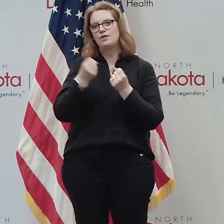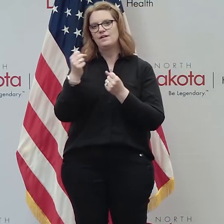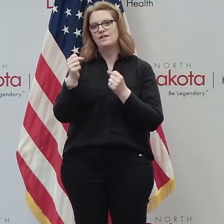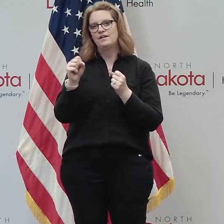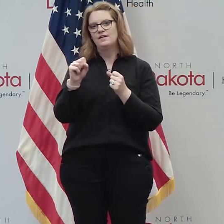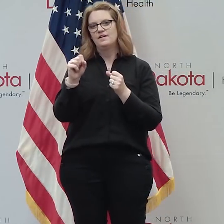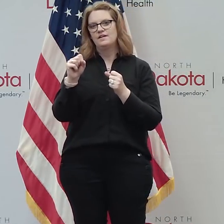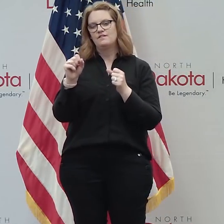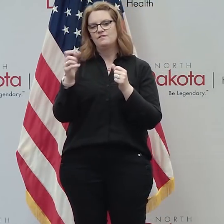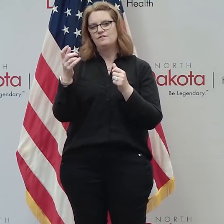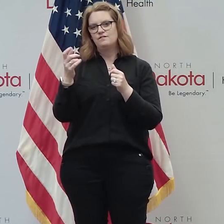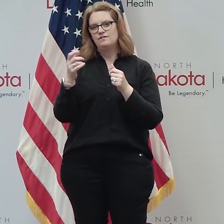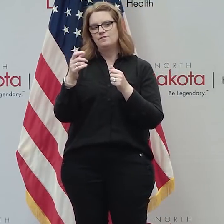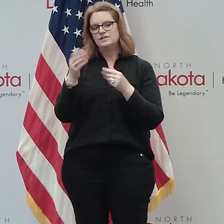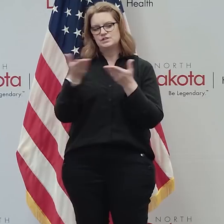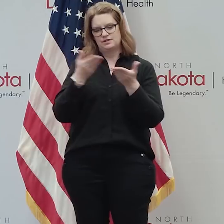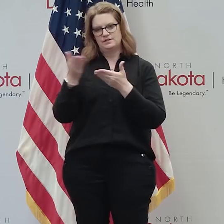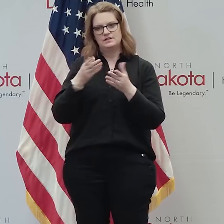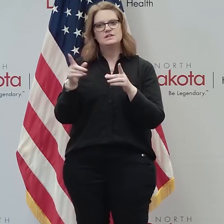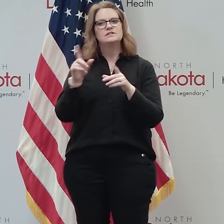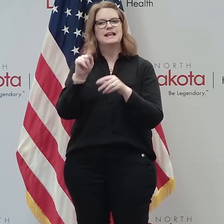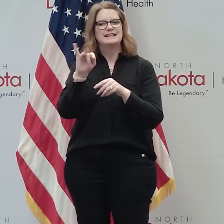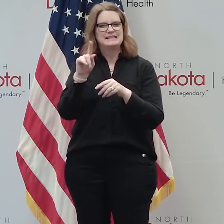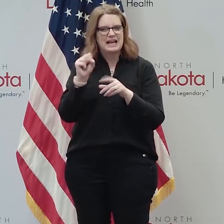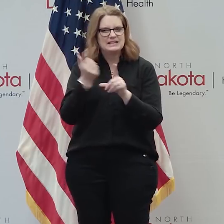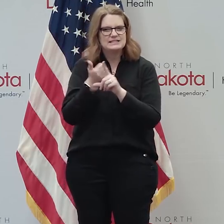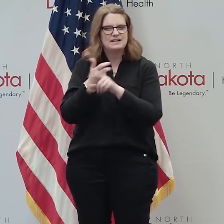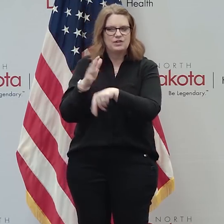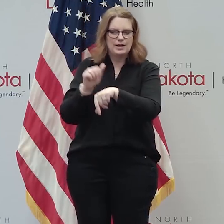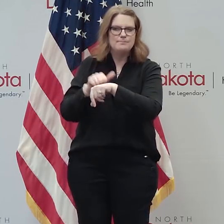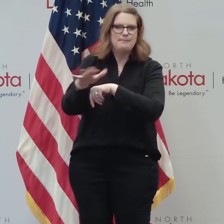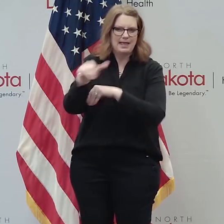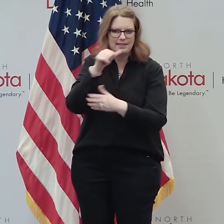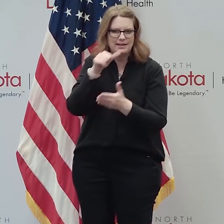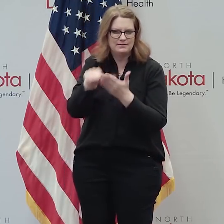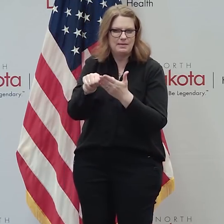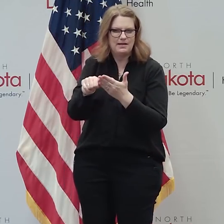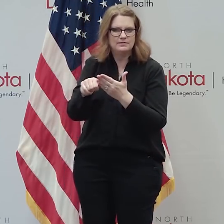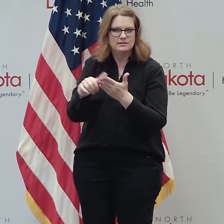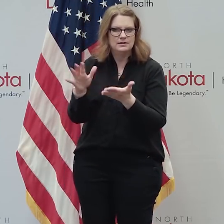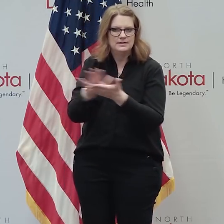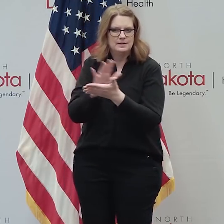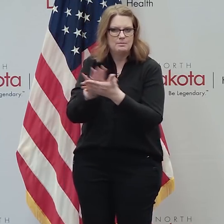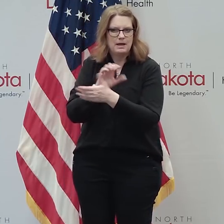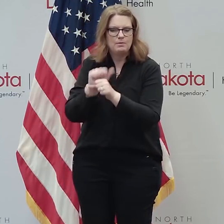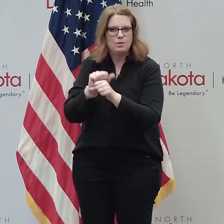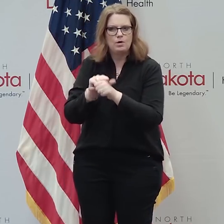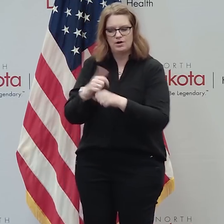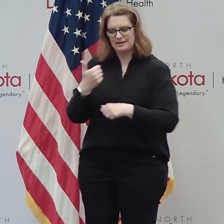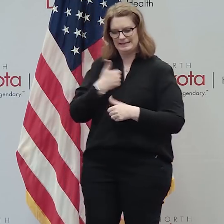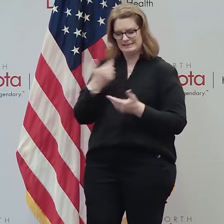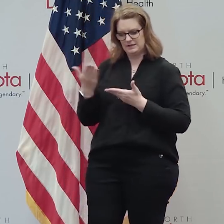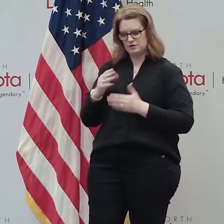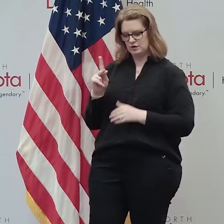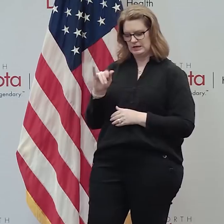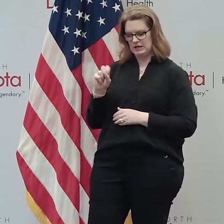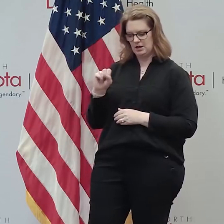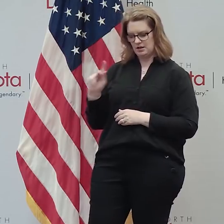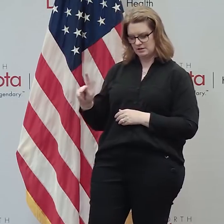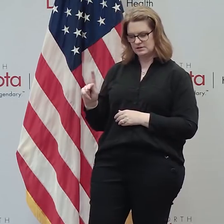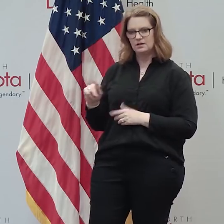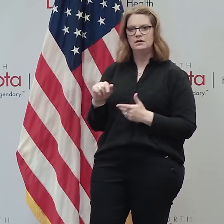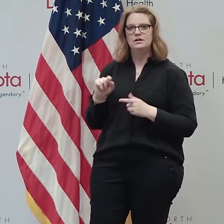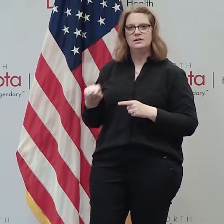plates and titles can be done by mailing in the paperwork. Vehicle renewals can be done online or at a self-service kiosk or by mail. Motor